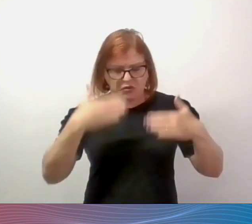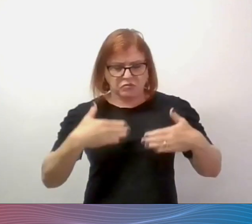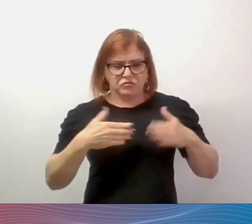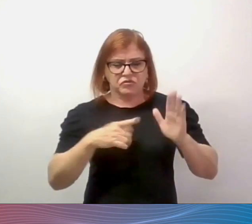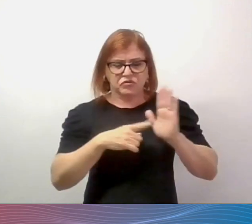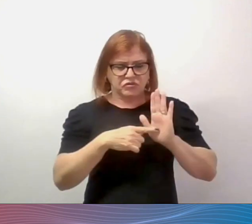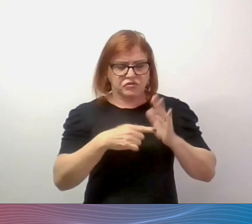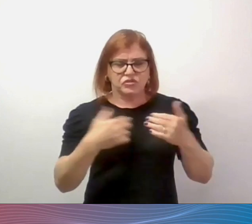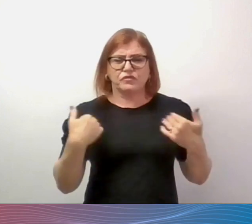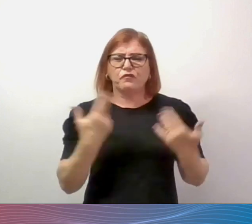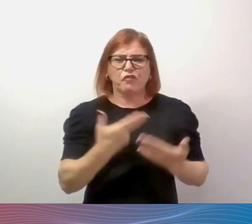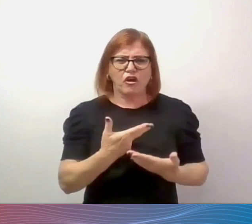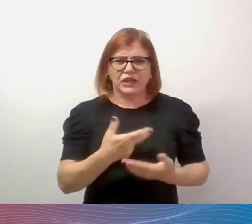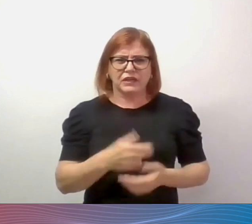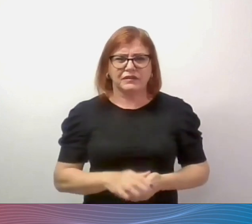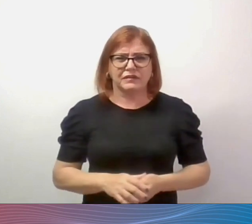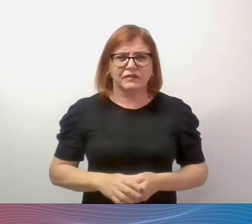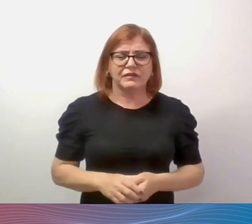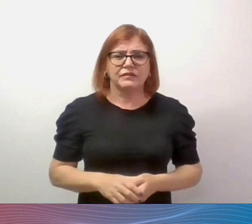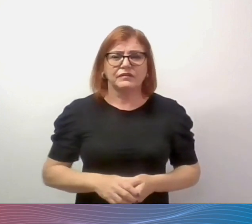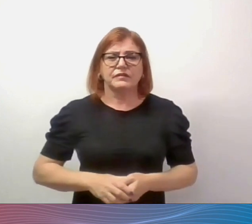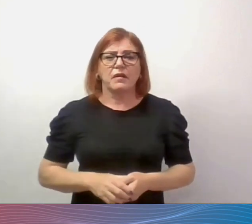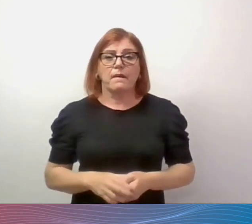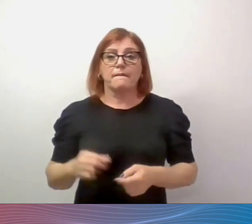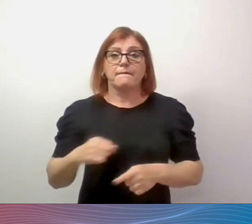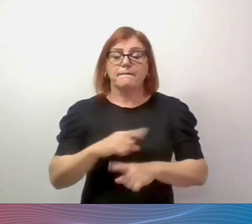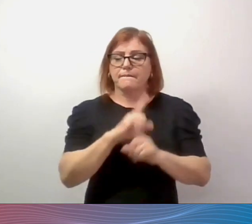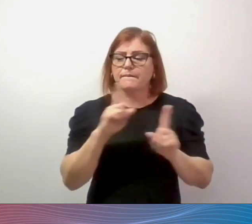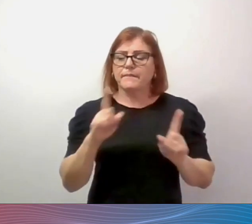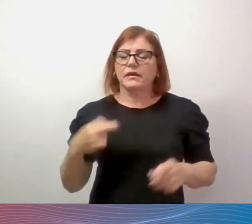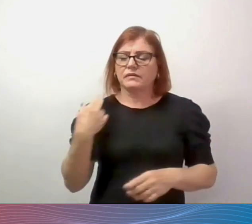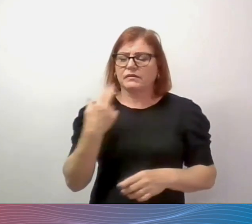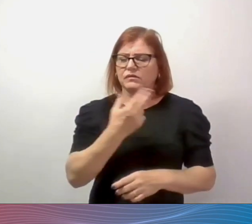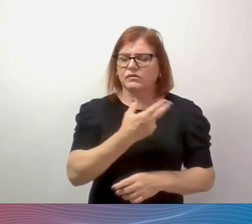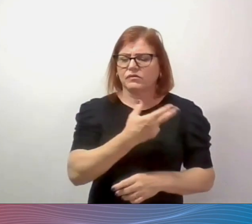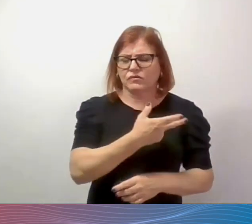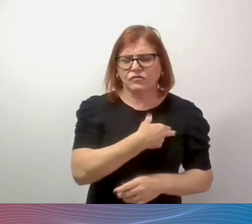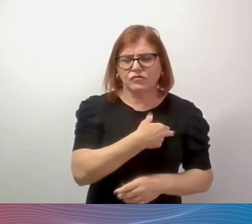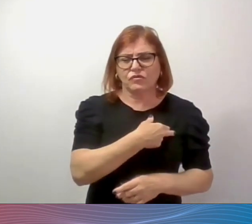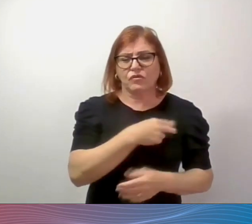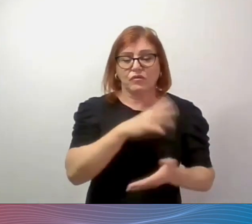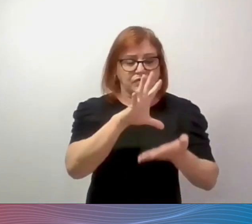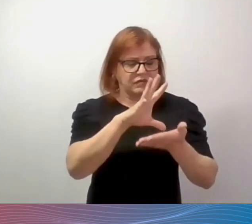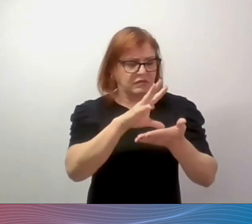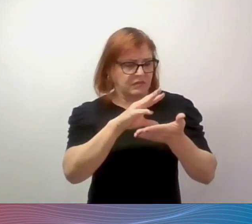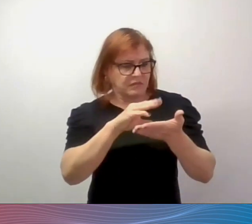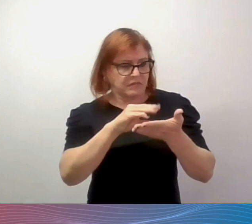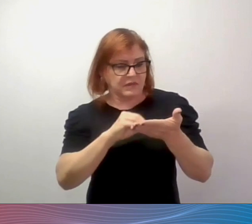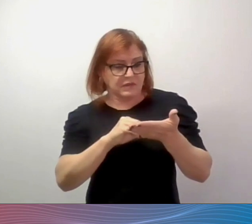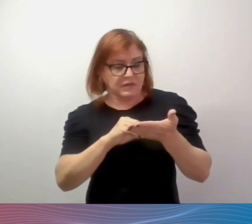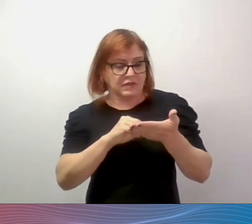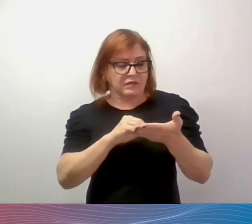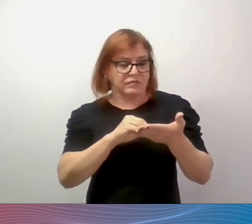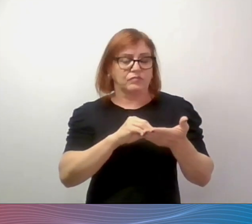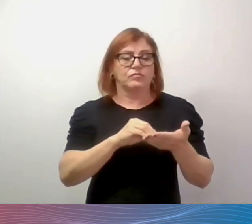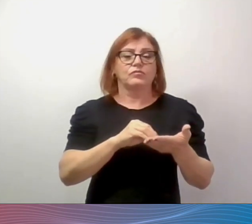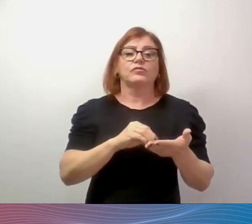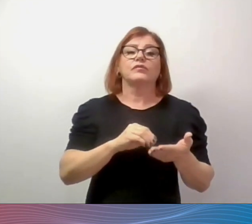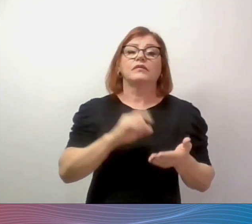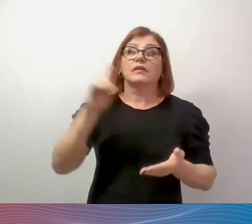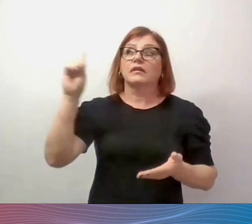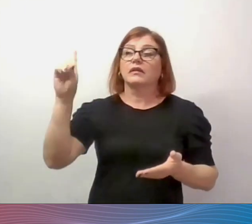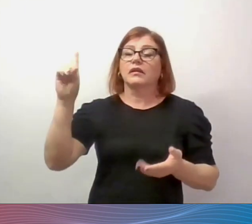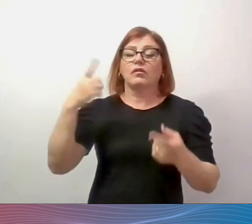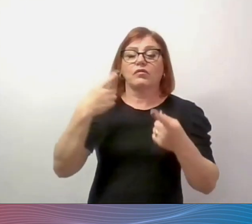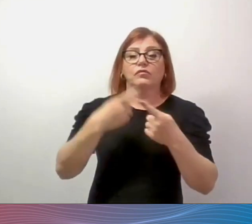of God outwardly. Nós somos imitadores de Deus porque Cristo habita em nós. We are imitators of God because Christ dwells in